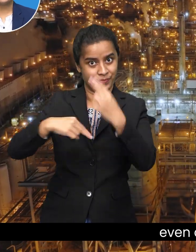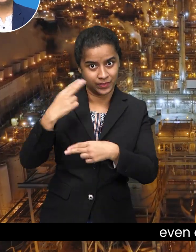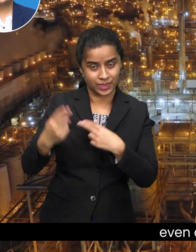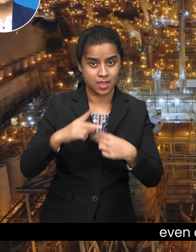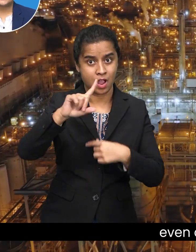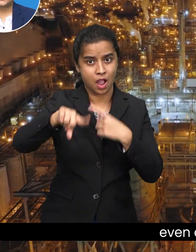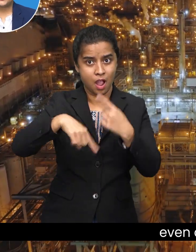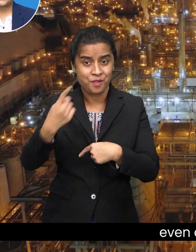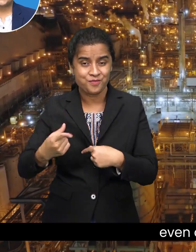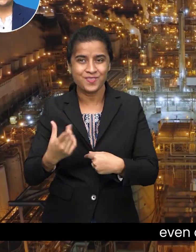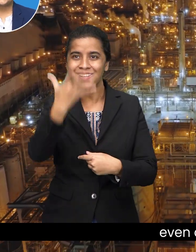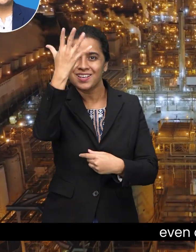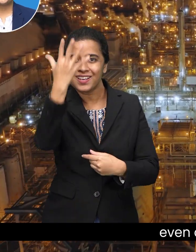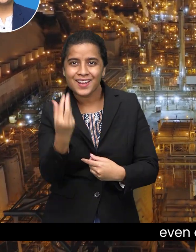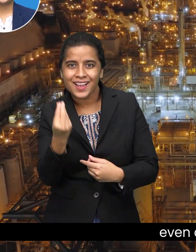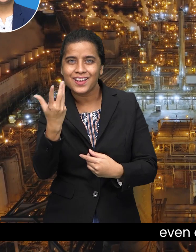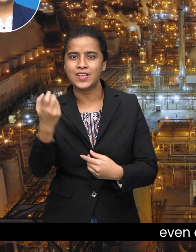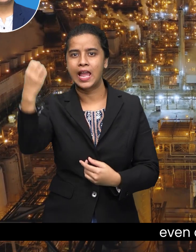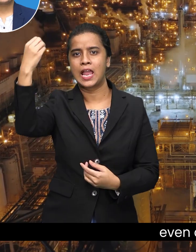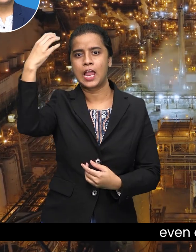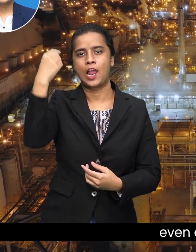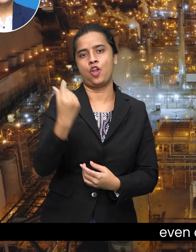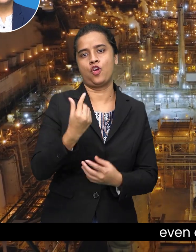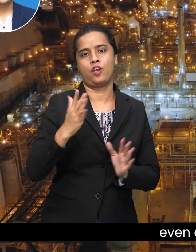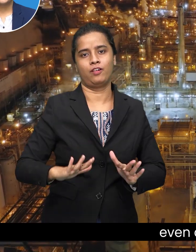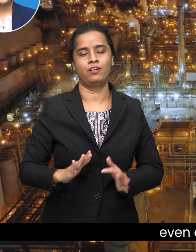even after sunset.